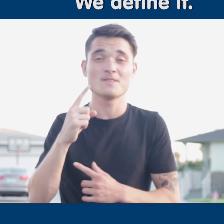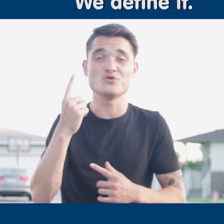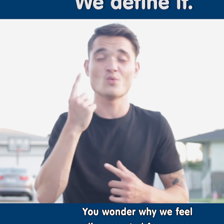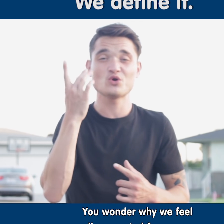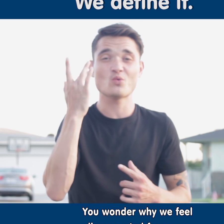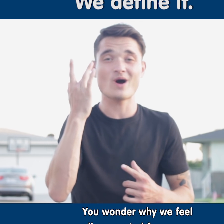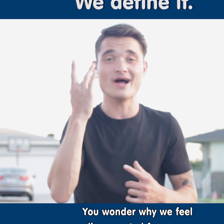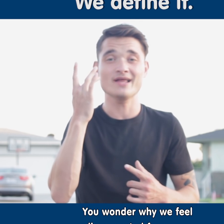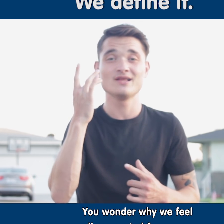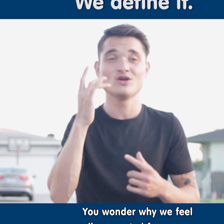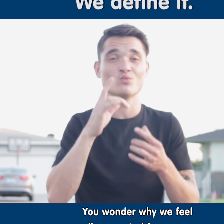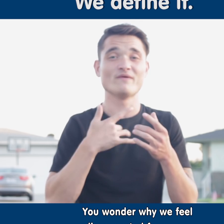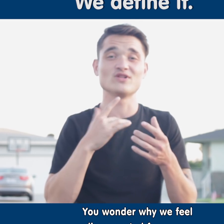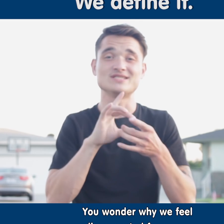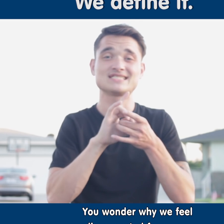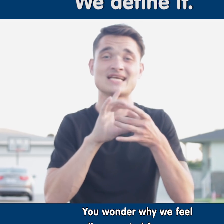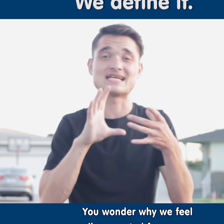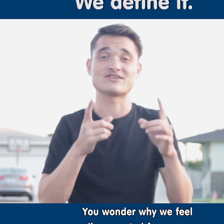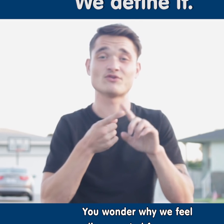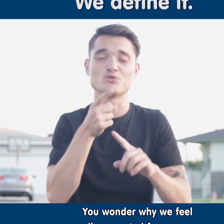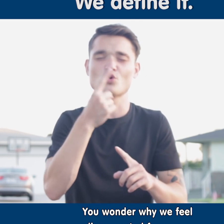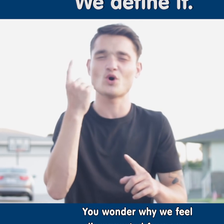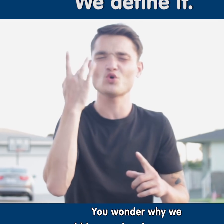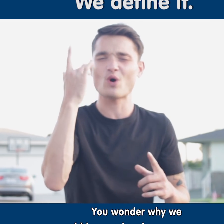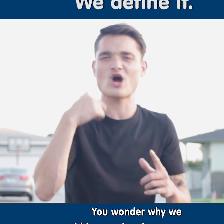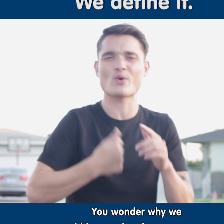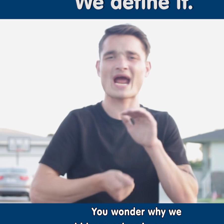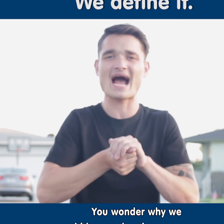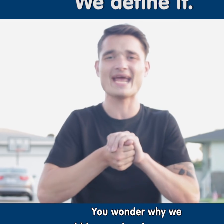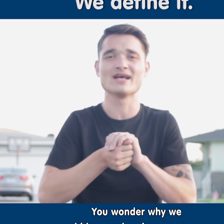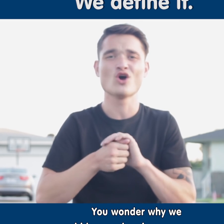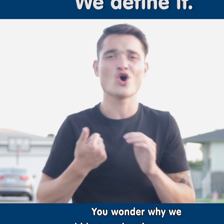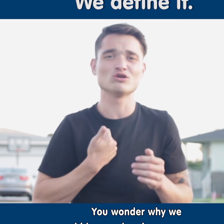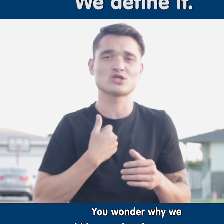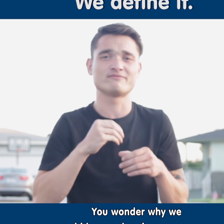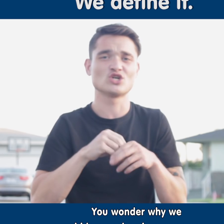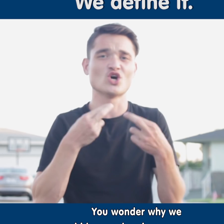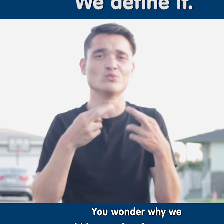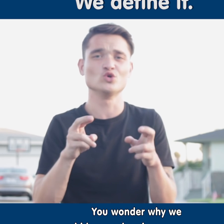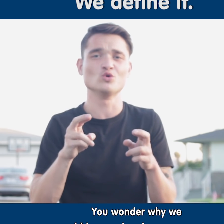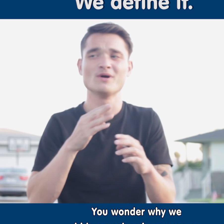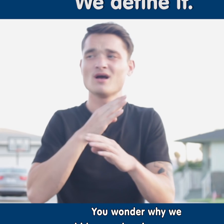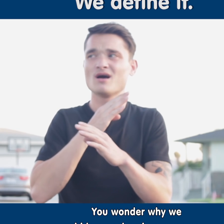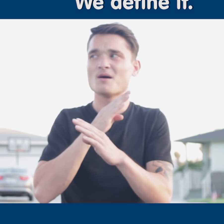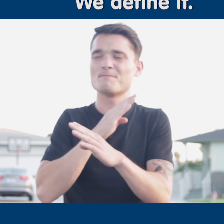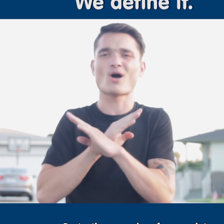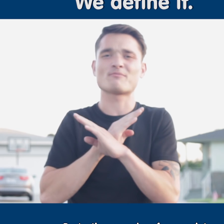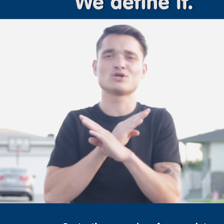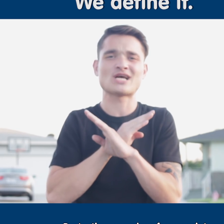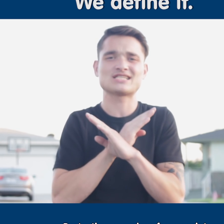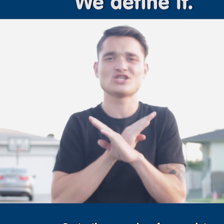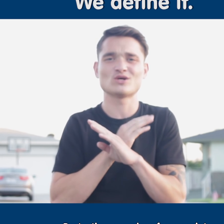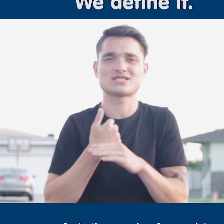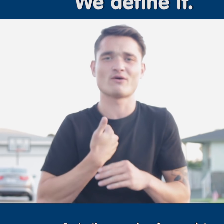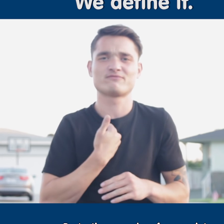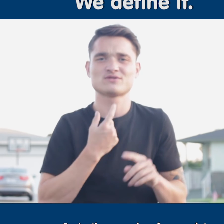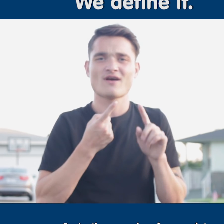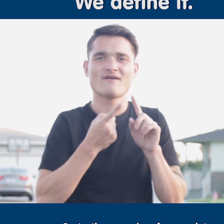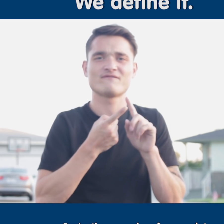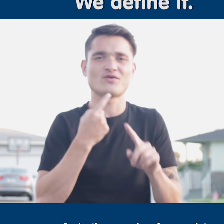You wonder why we feel disconnected from it. You wonder why we hide ourselves in our room, protecting ourselves